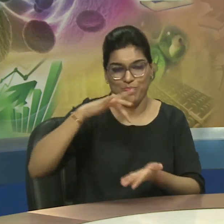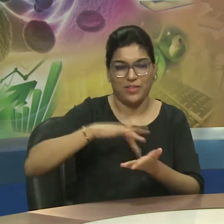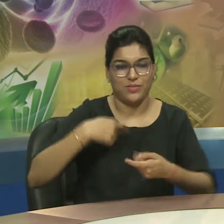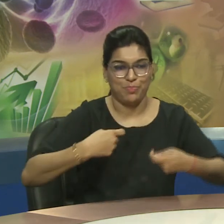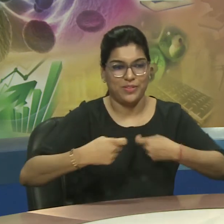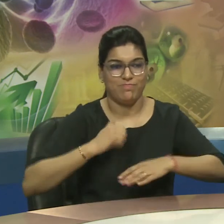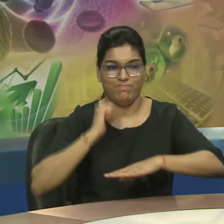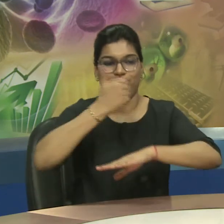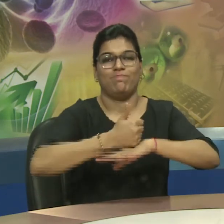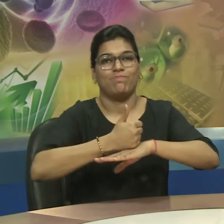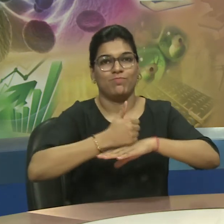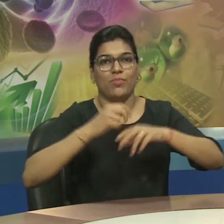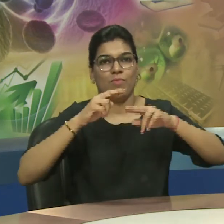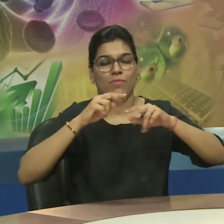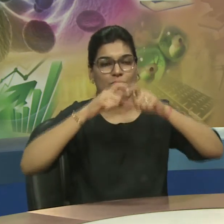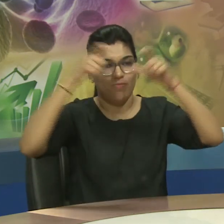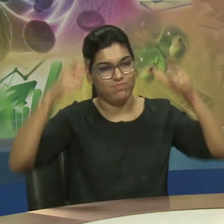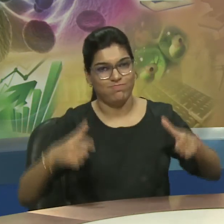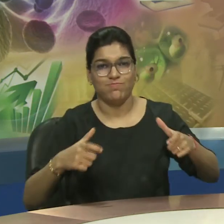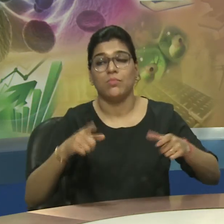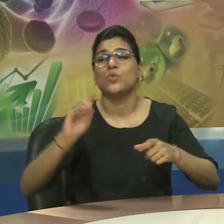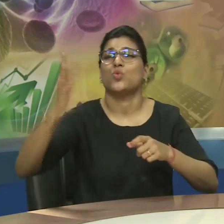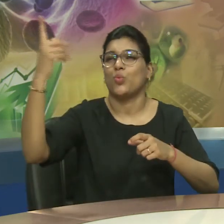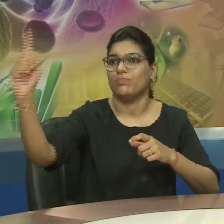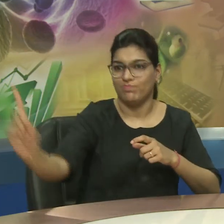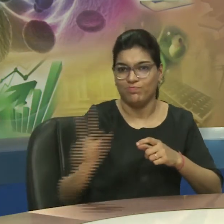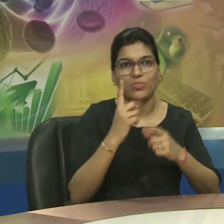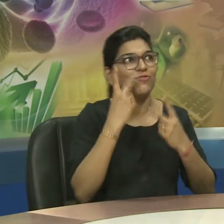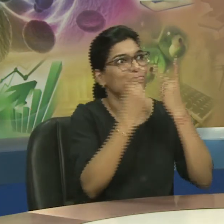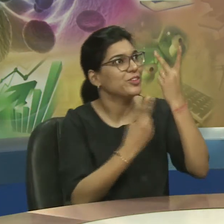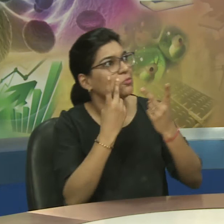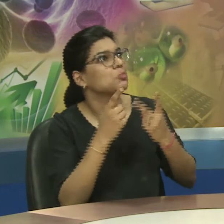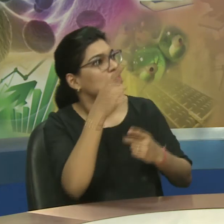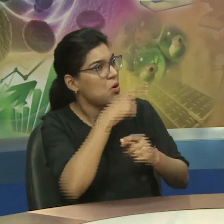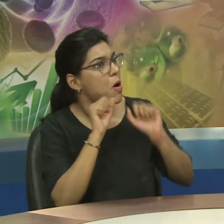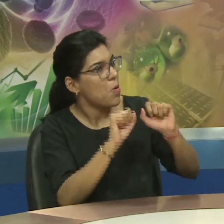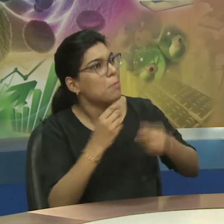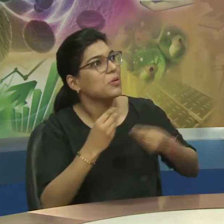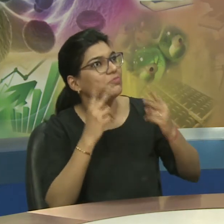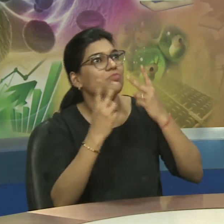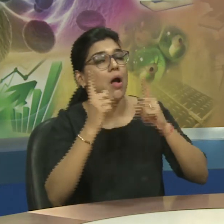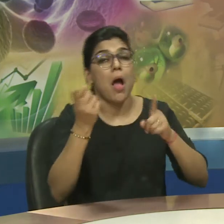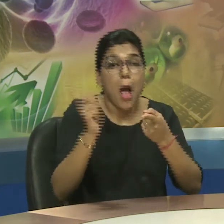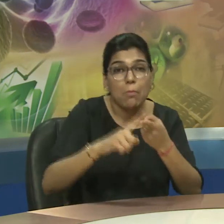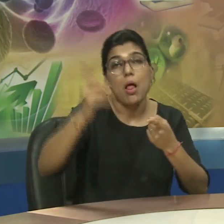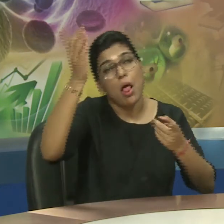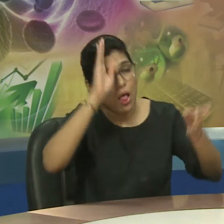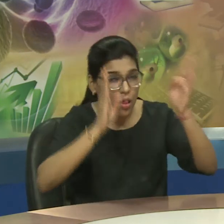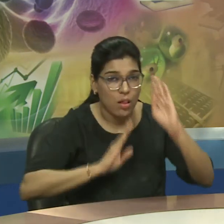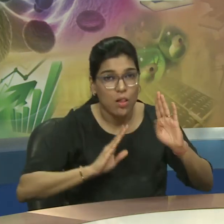employer's legal liability for the safety of each employee. And the second one is public liability, which